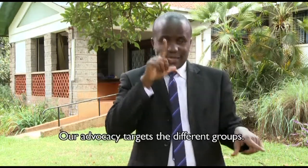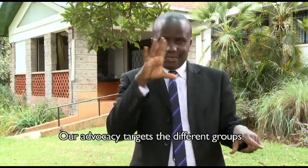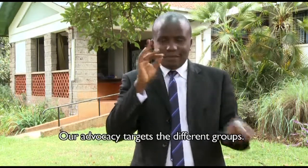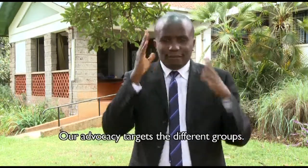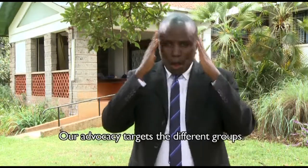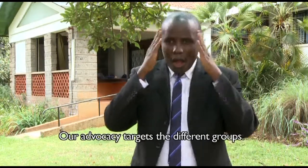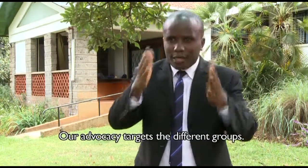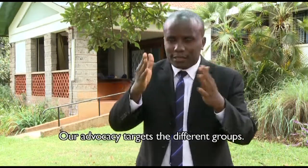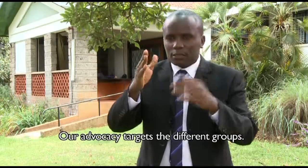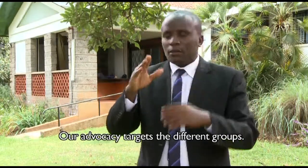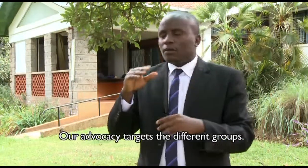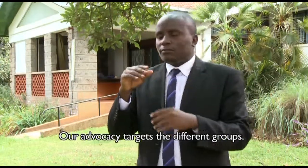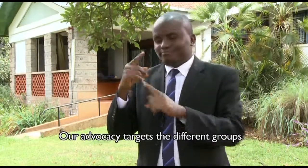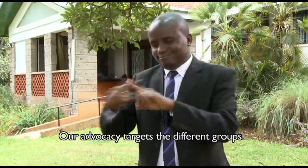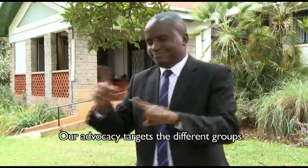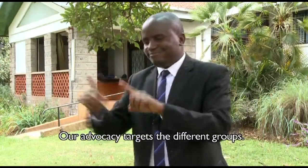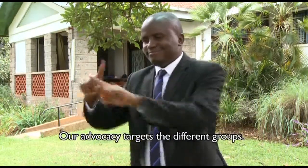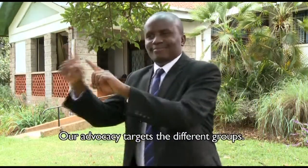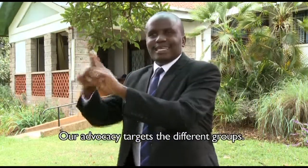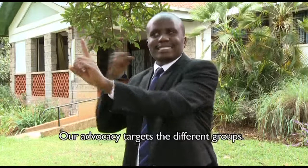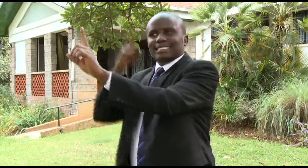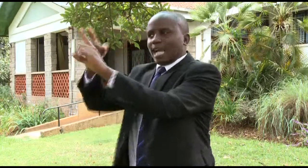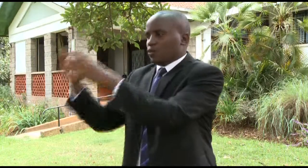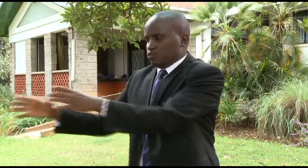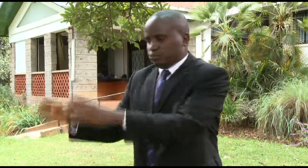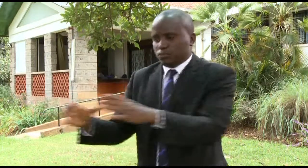Our advocacy targets the different groups.